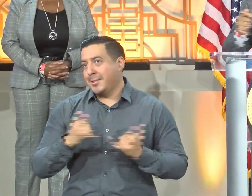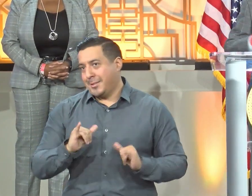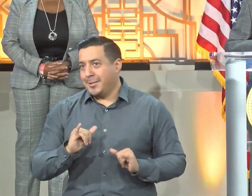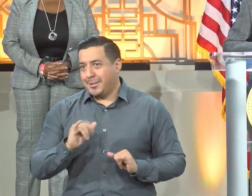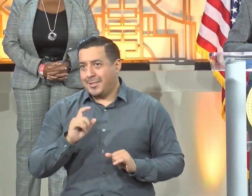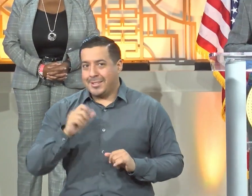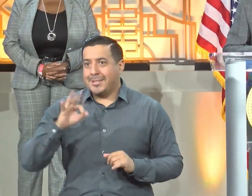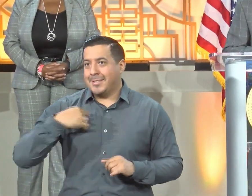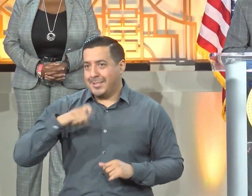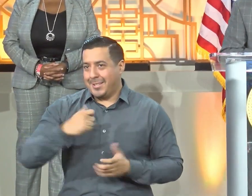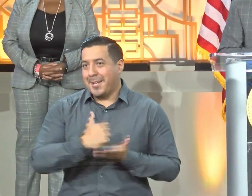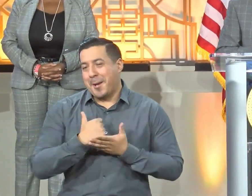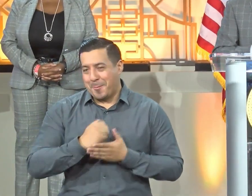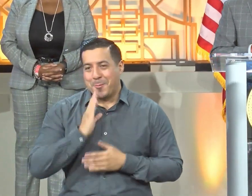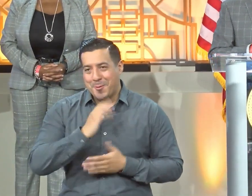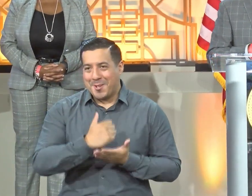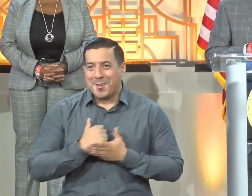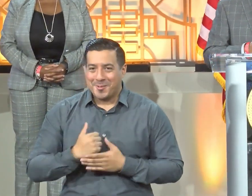call.